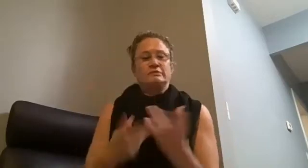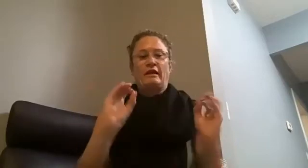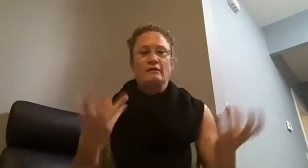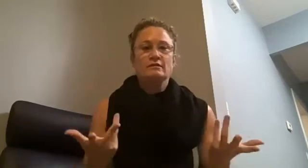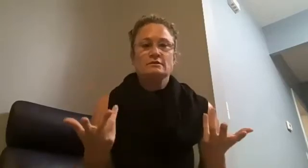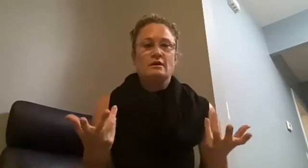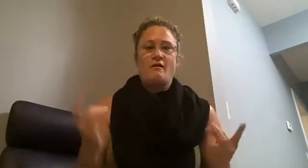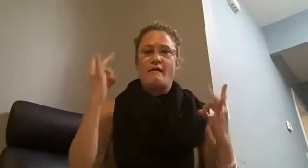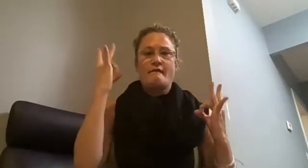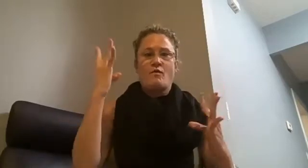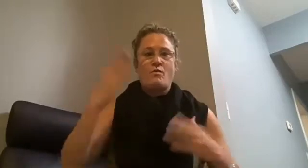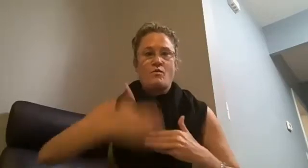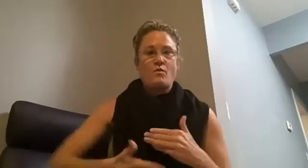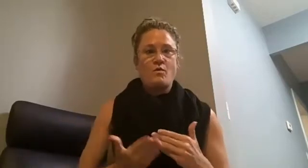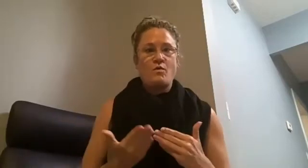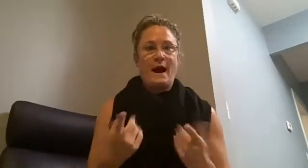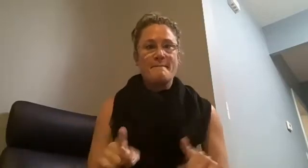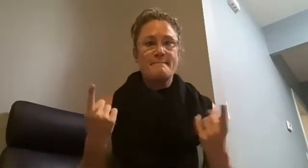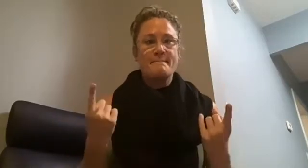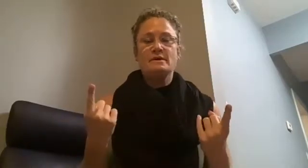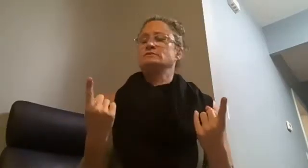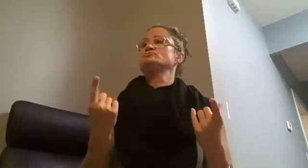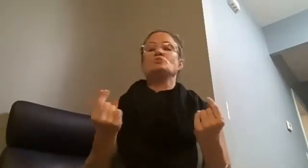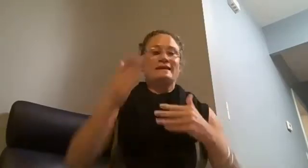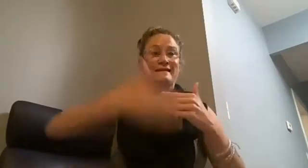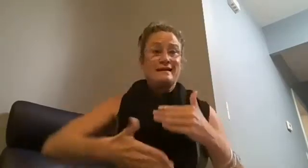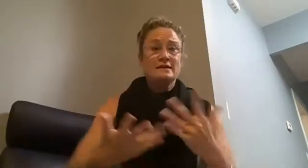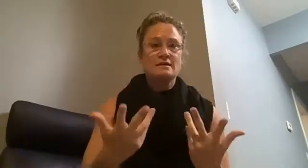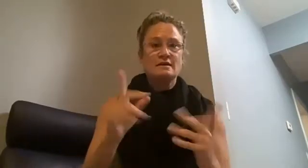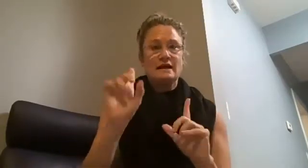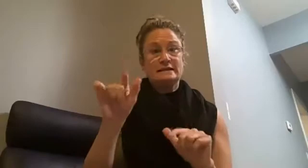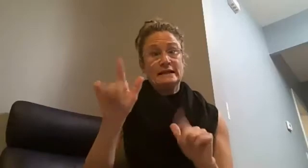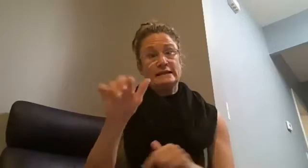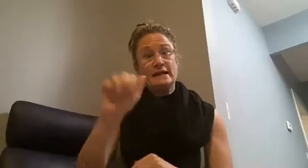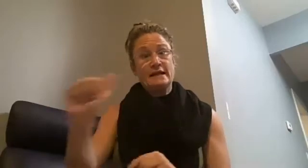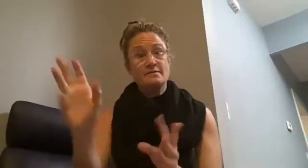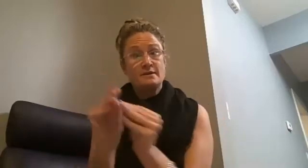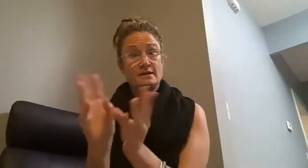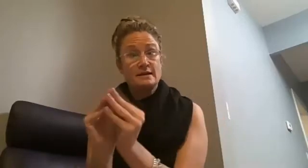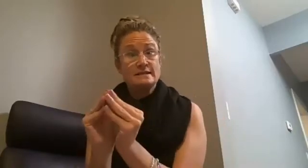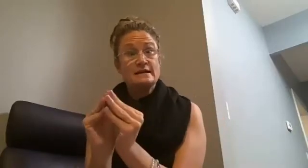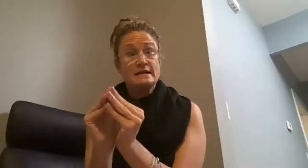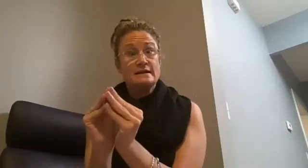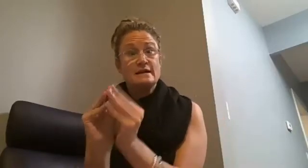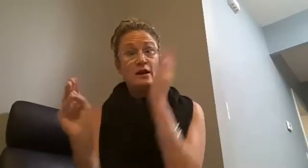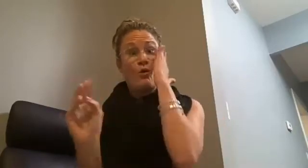that in the end, one of the things that I was doing was attending AA meetings while in blackouts, which is